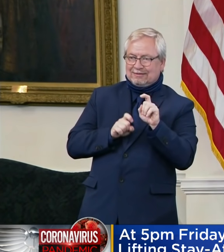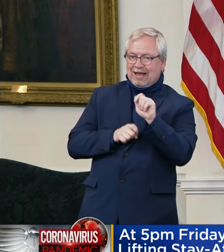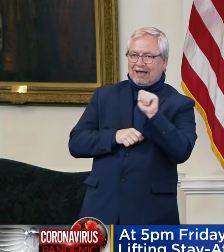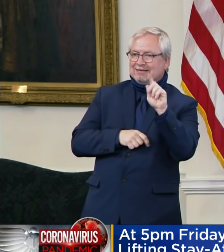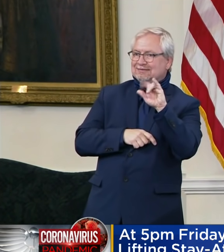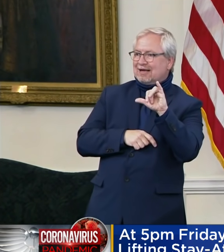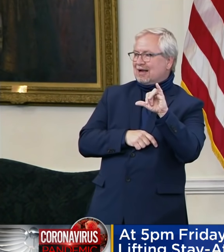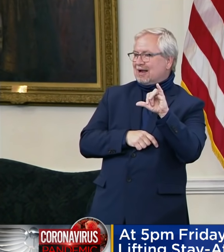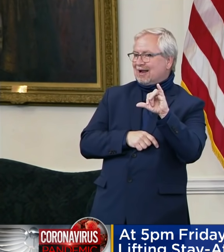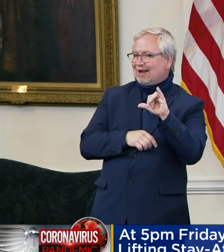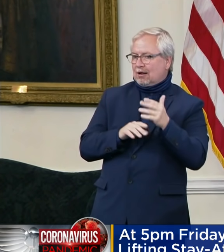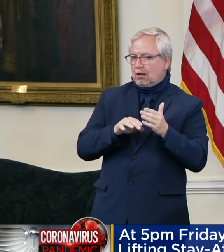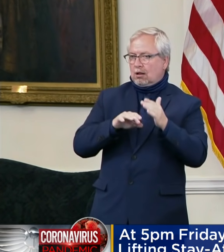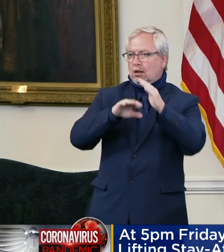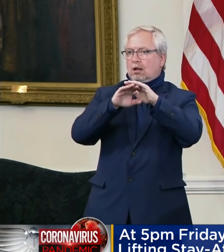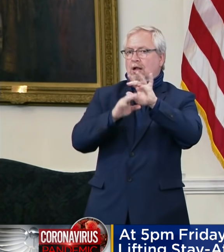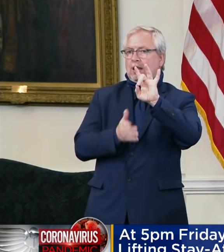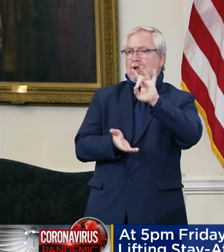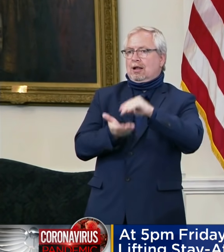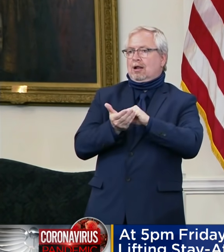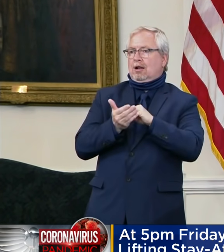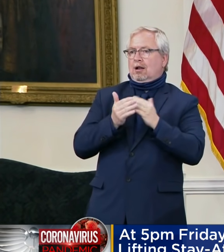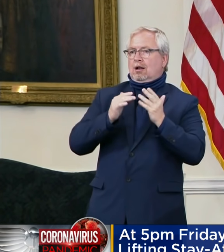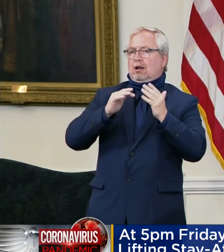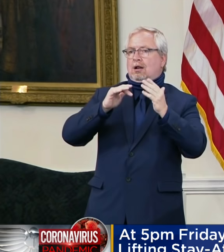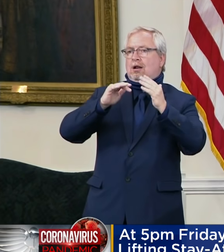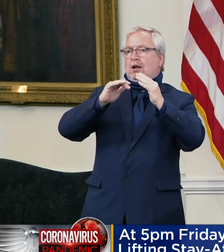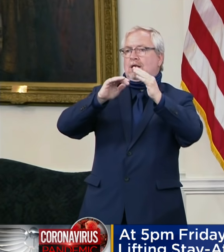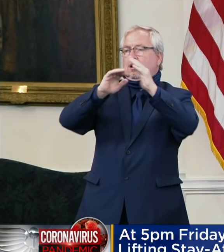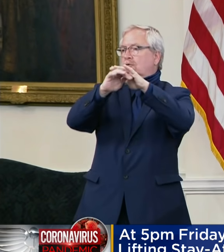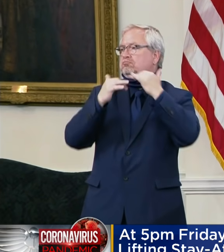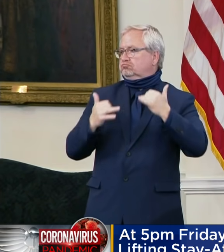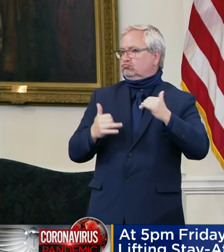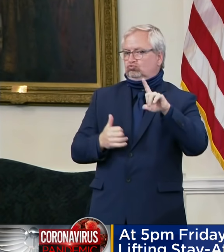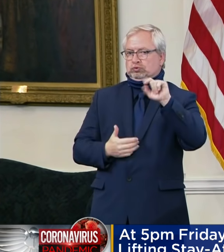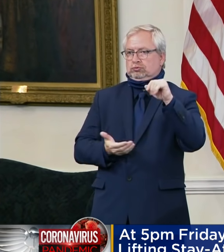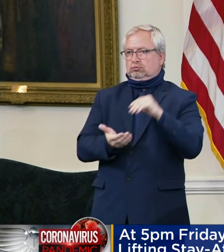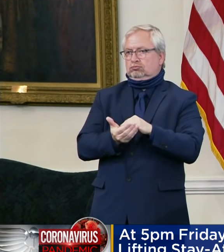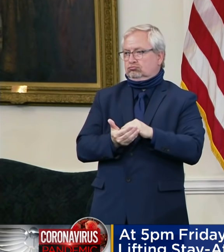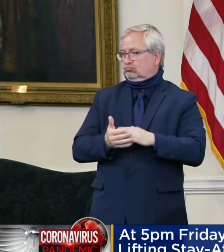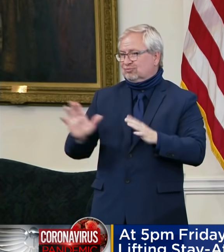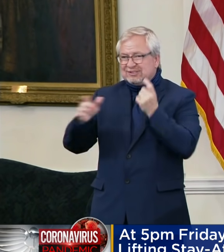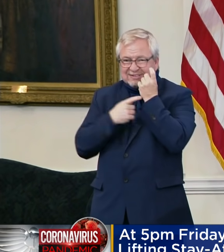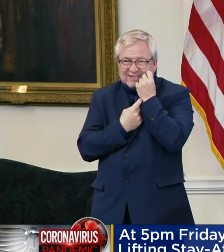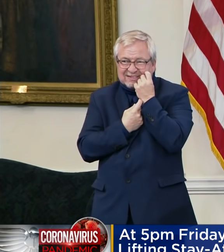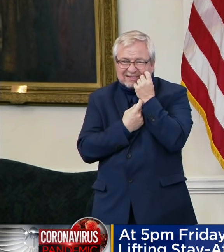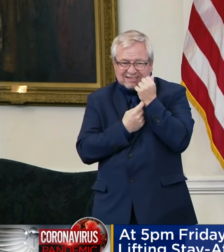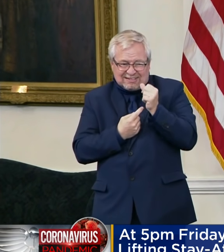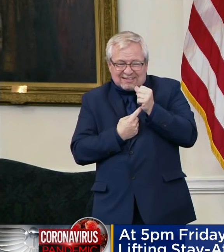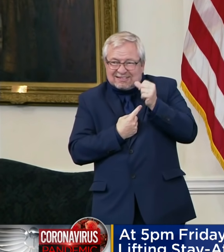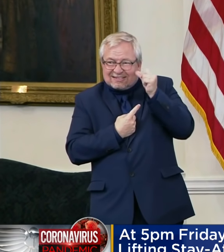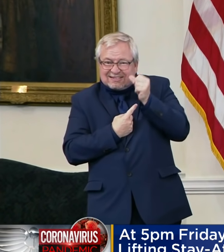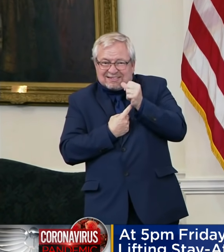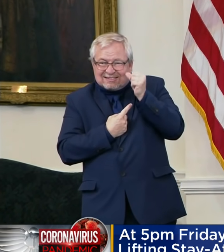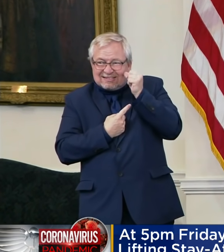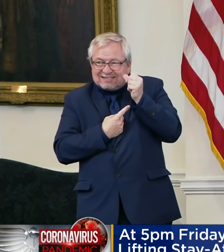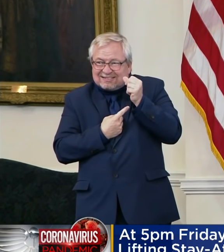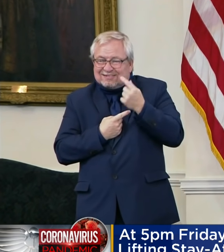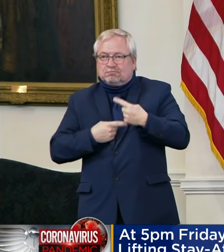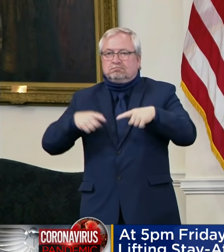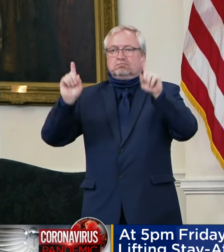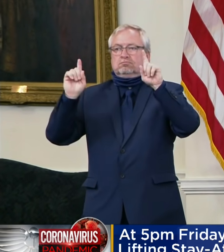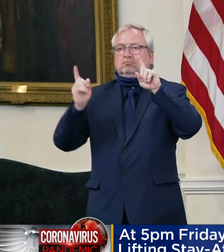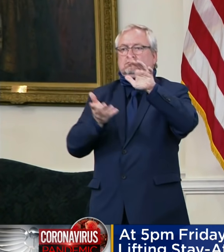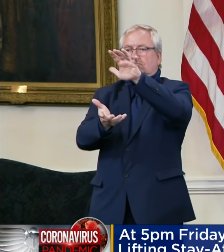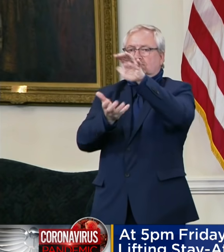So we're up to speed on that. We just yesterday got our first swabs and the